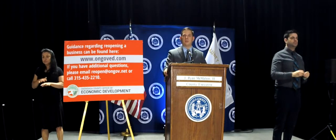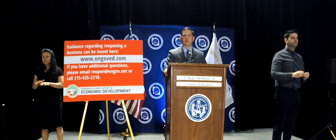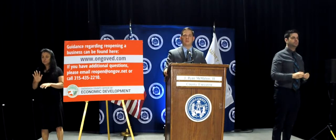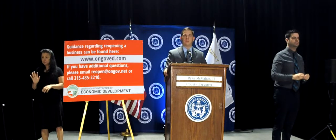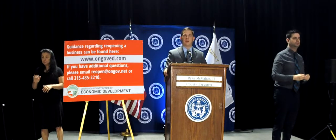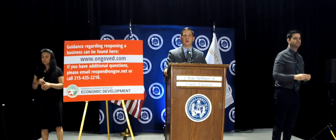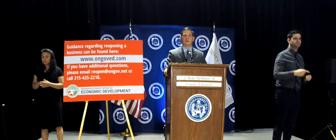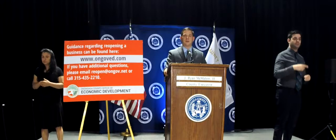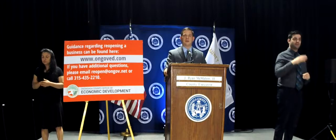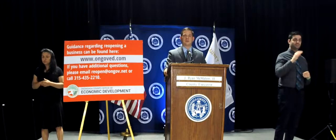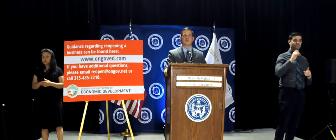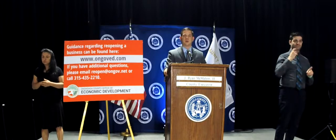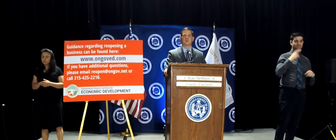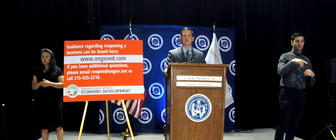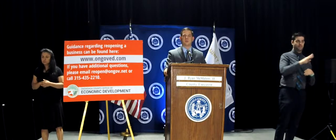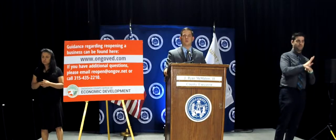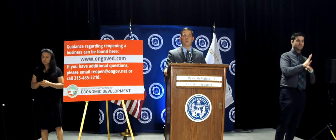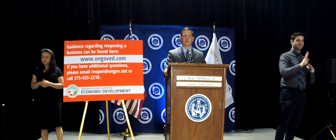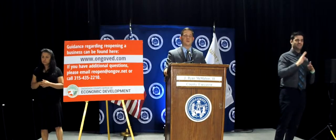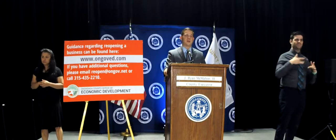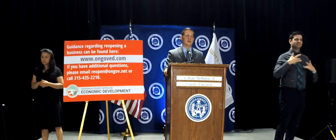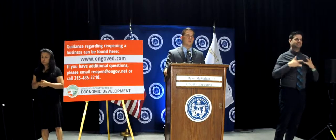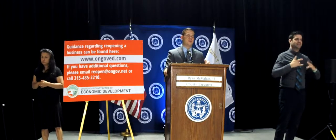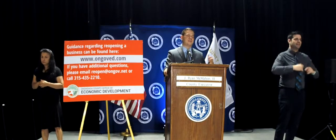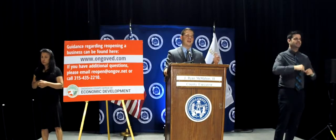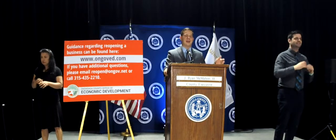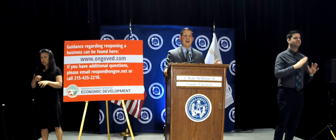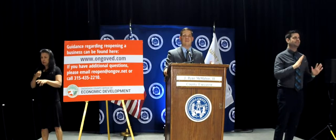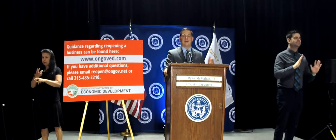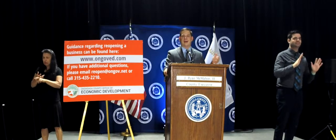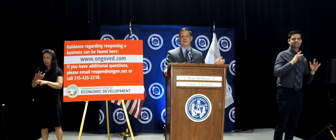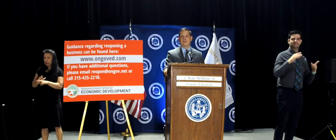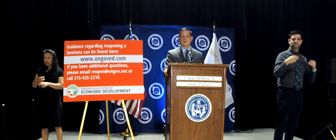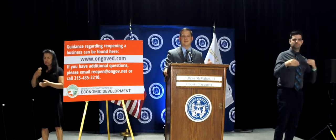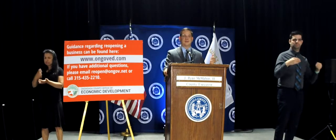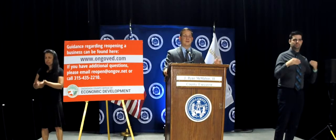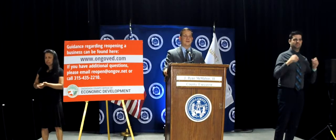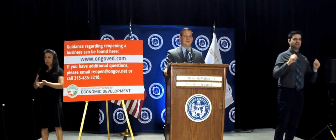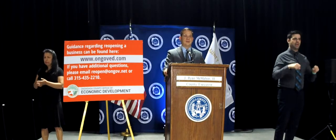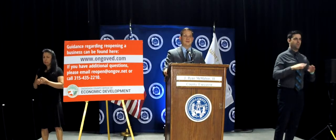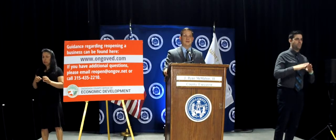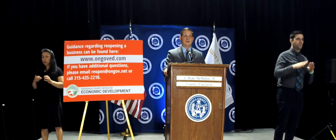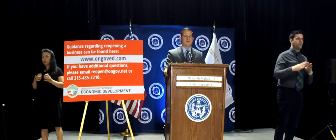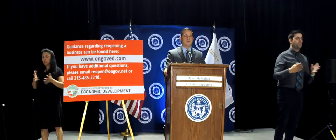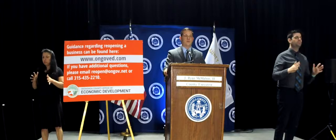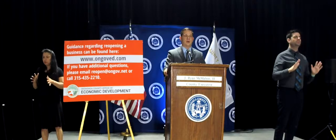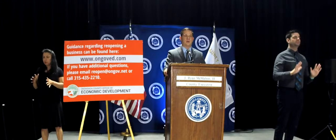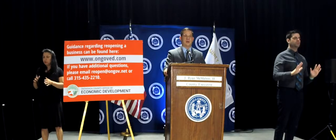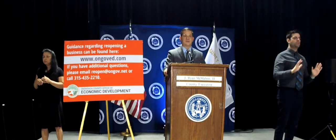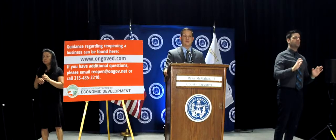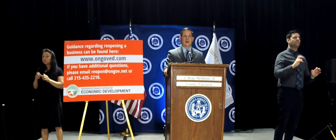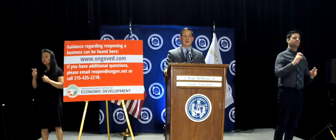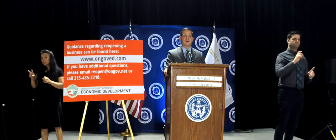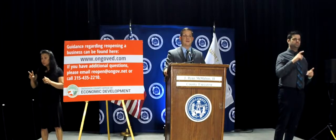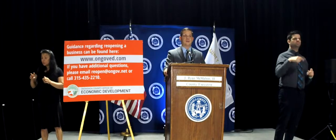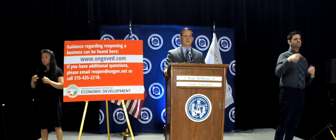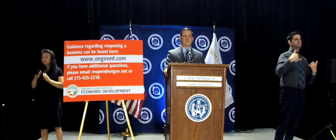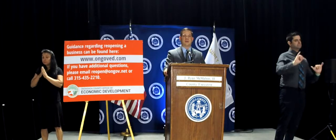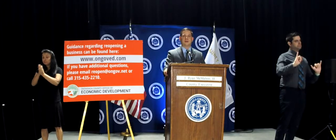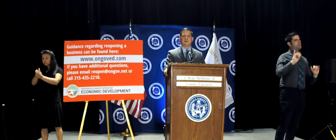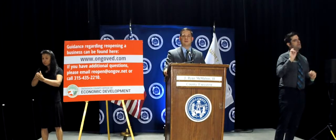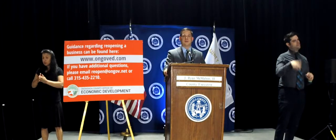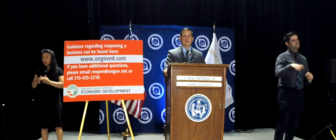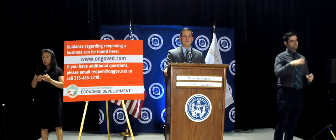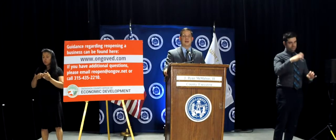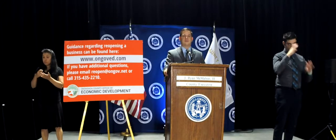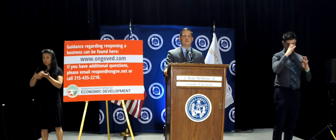bit, maybe aren't being as strict with some of the rules. We just can't have that because, if we're at a restaurant and all of a sudden we